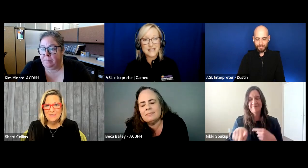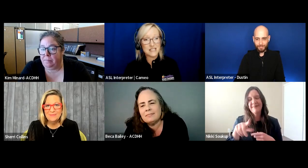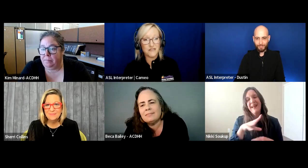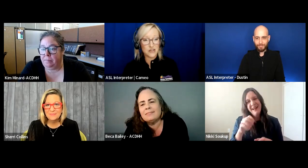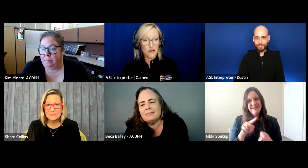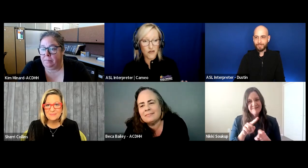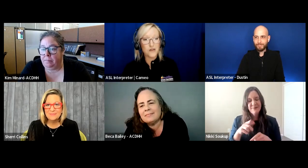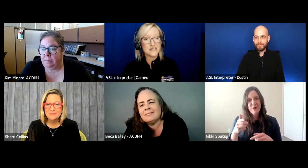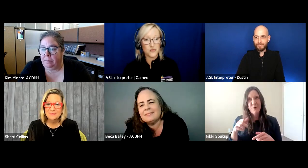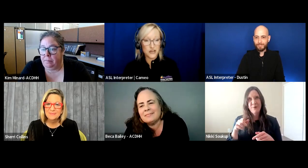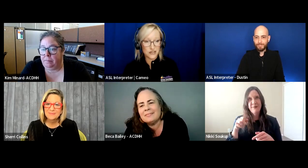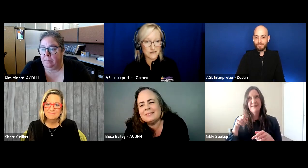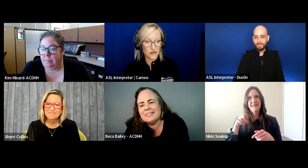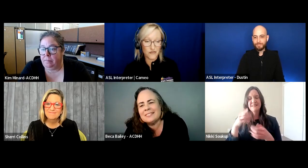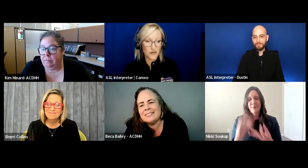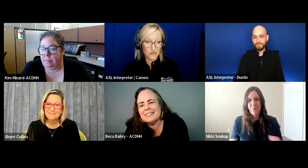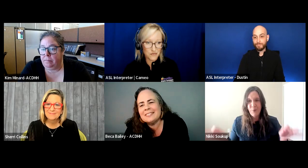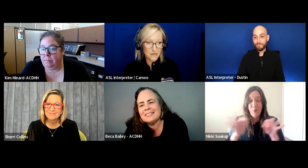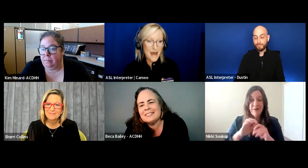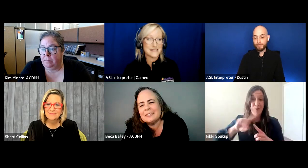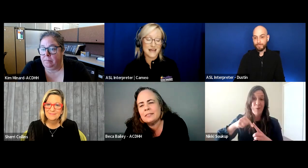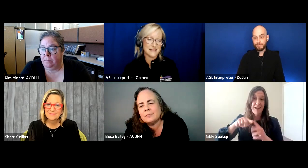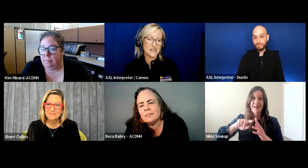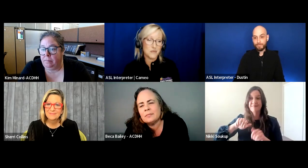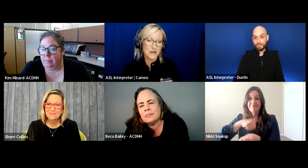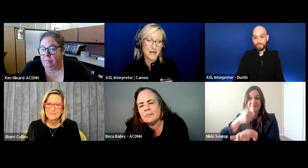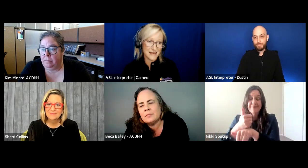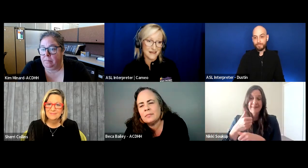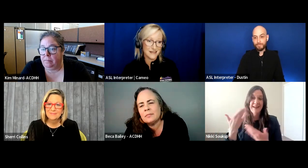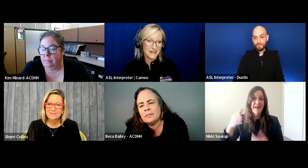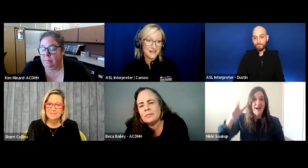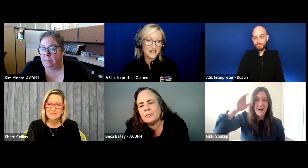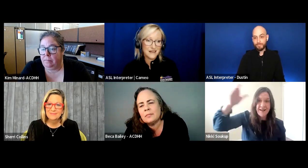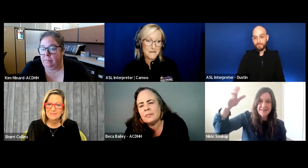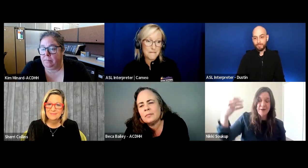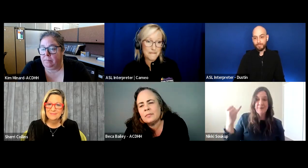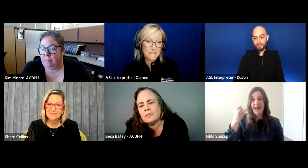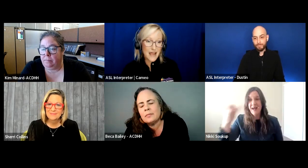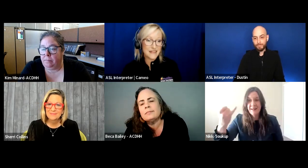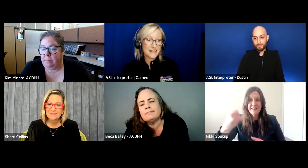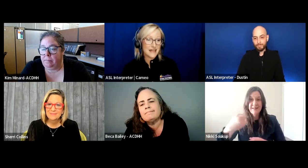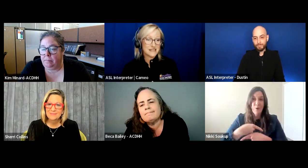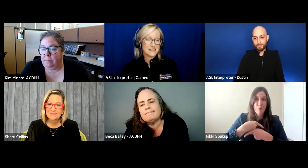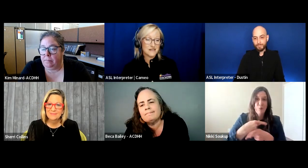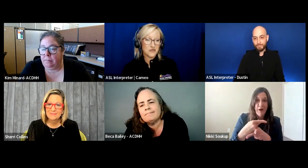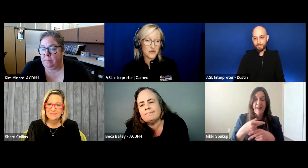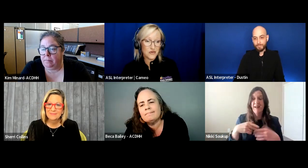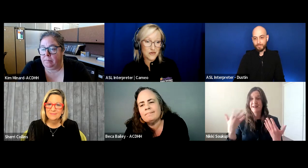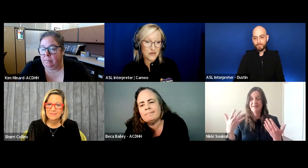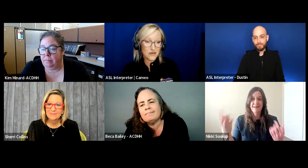one size fits all situations for mass access would be amazing. I think that